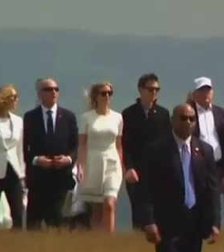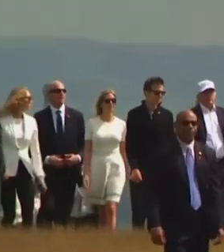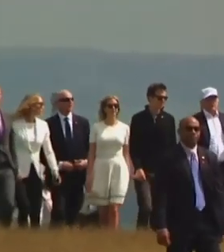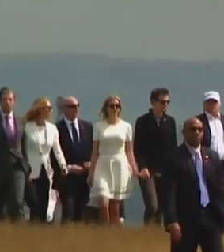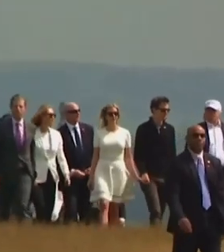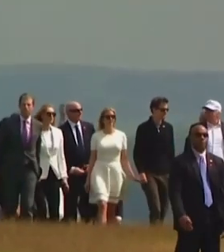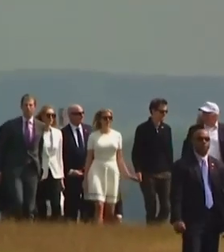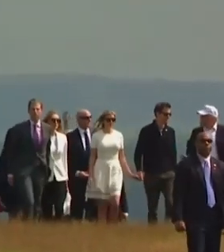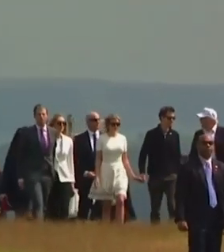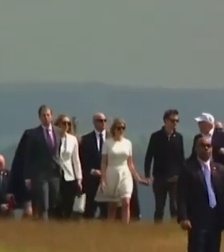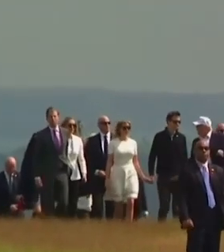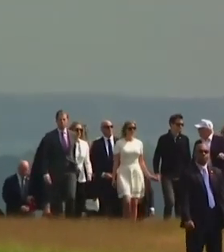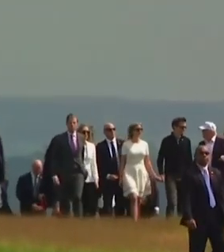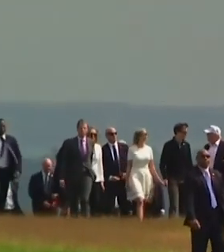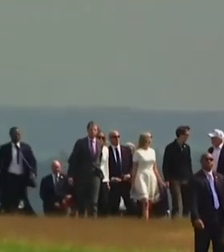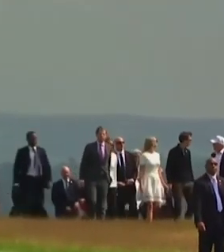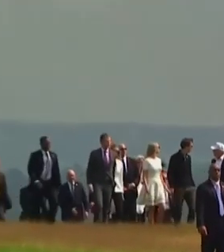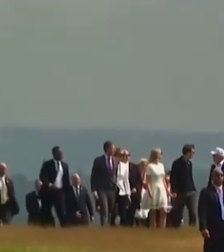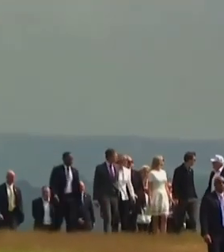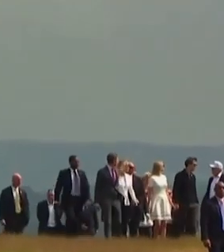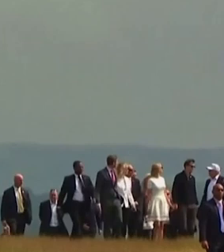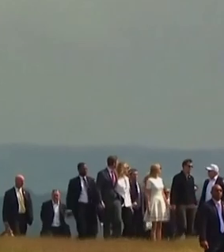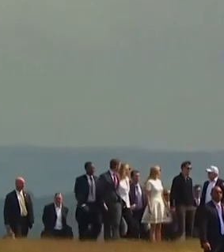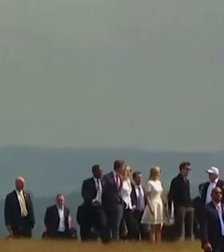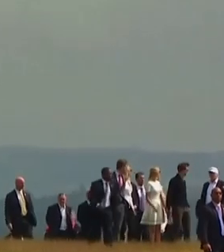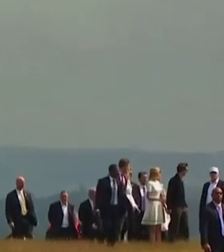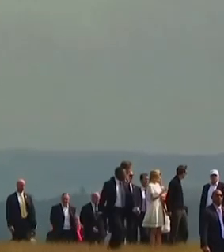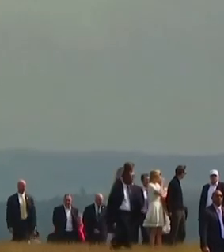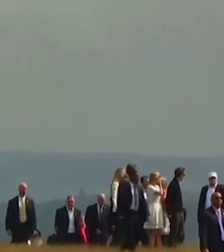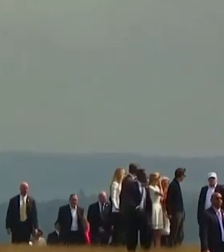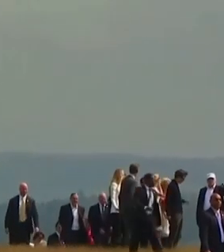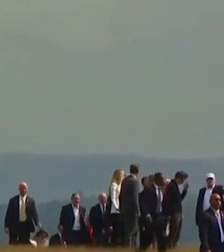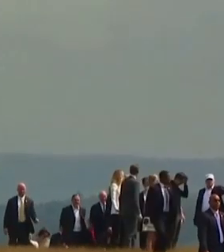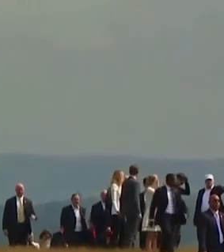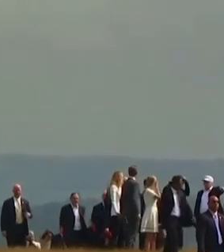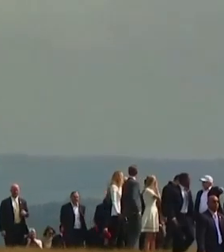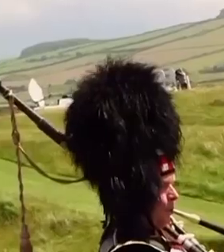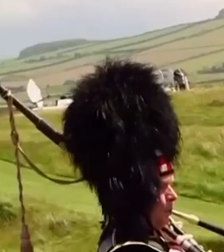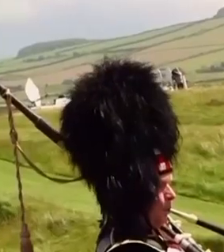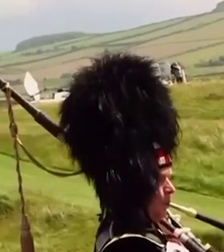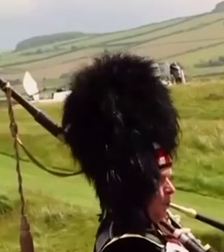There's still a question about the long-term impact this campaign could have on its personal. Agent.